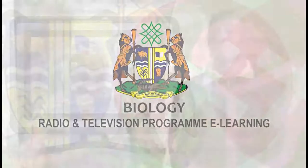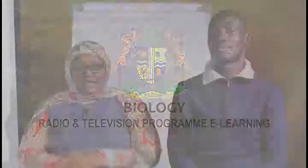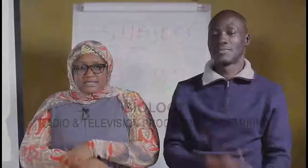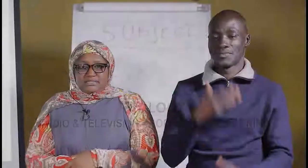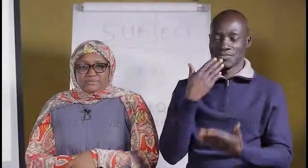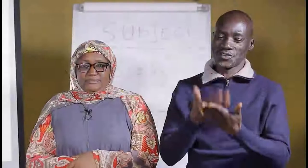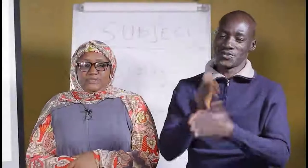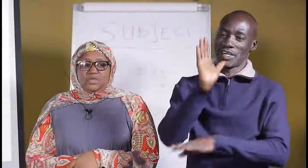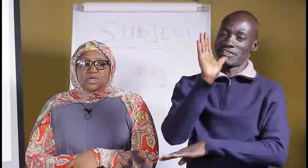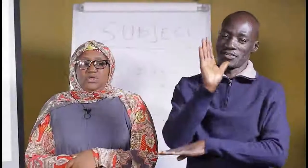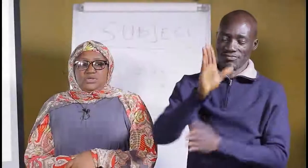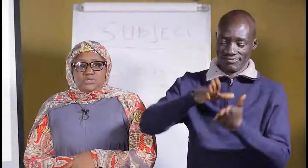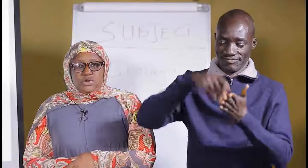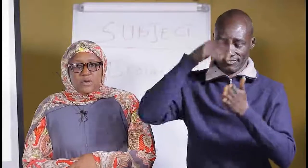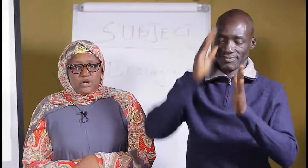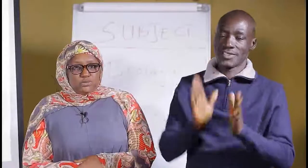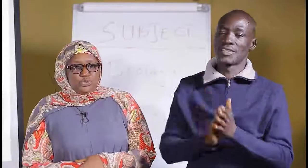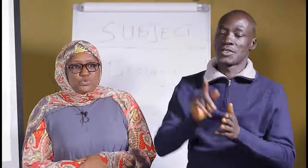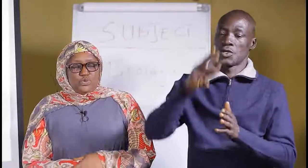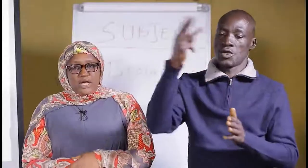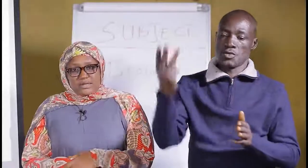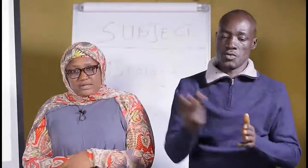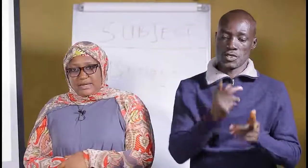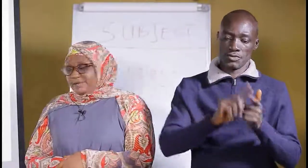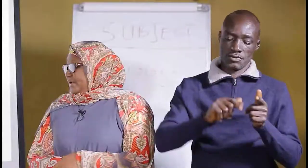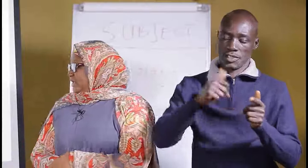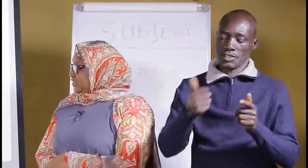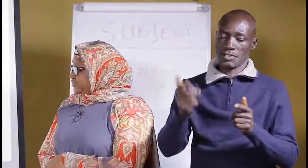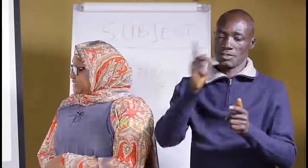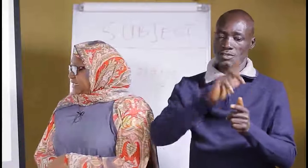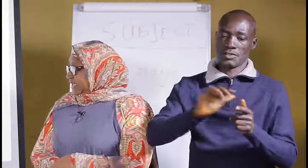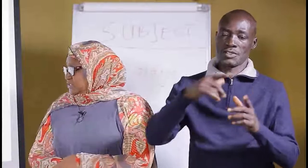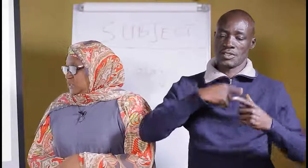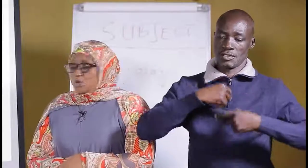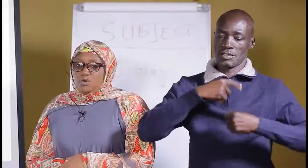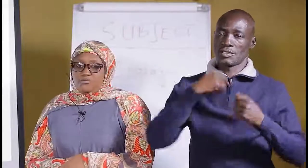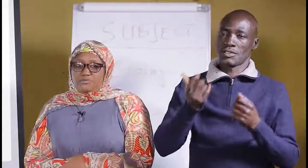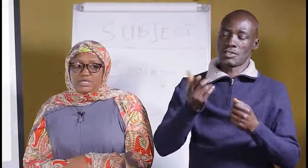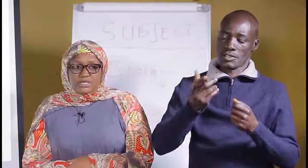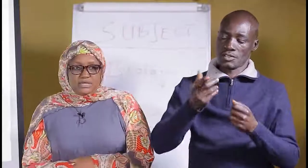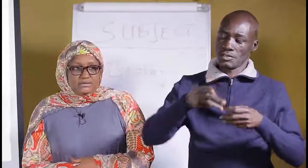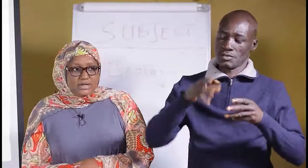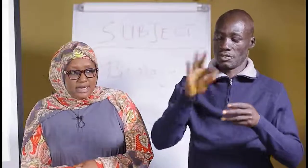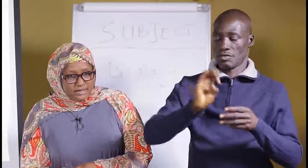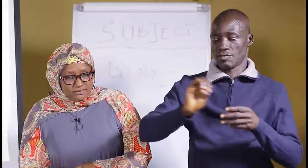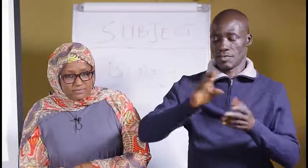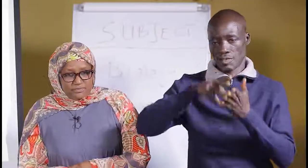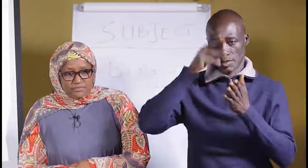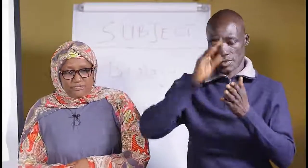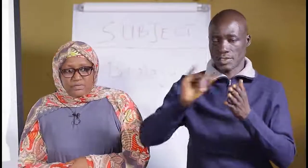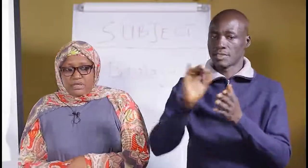Good day, learners. You are welcome to another interesting edition of